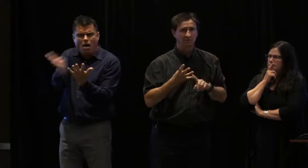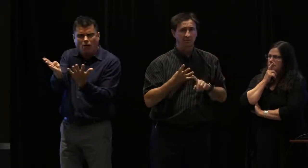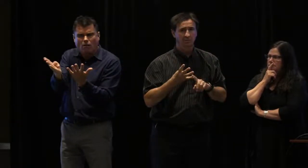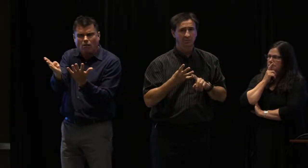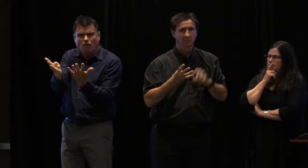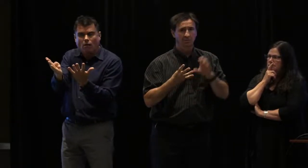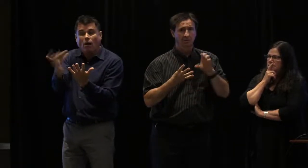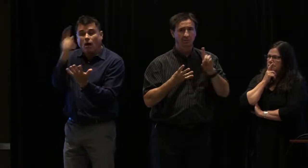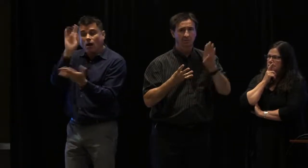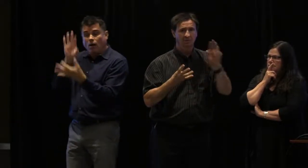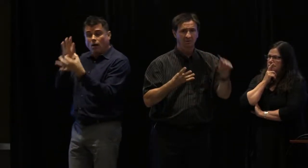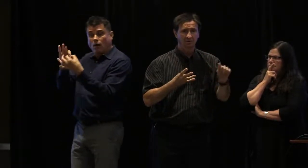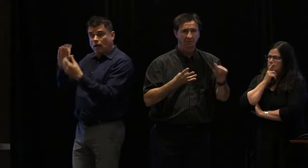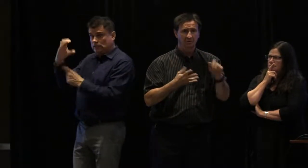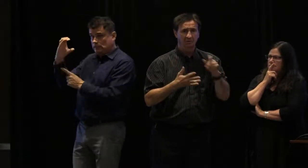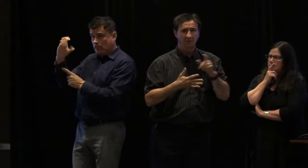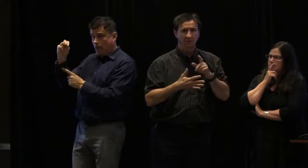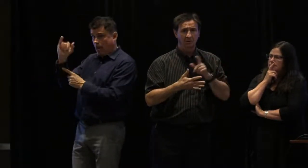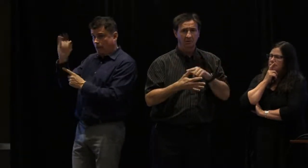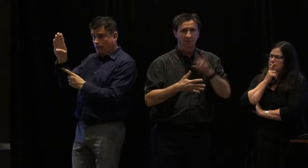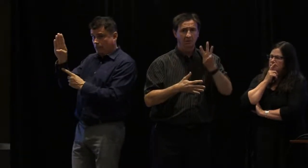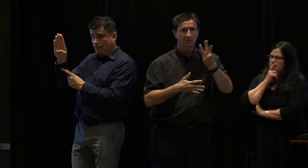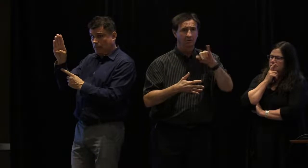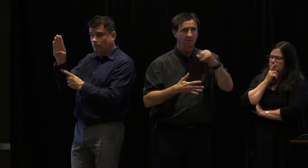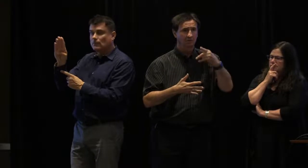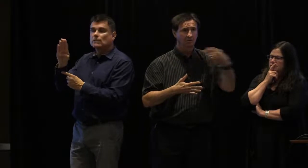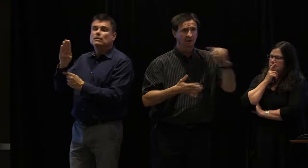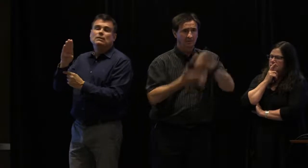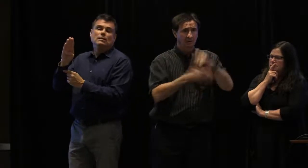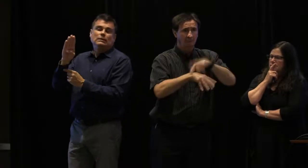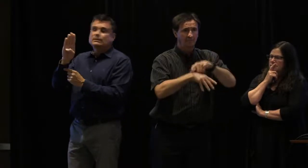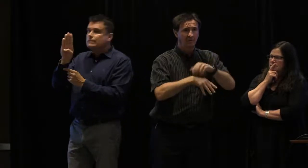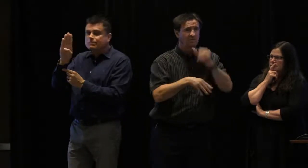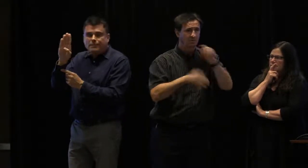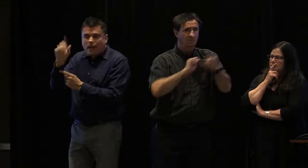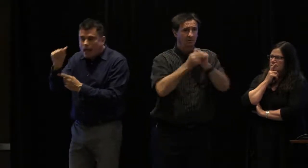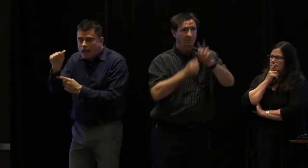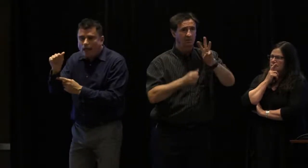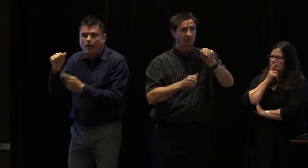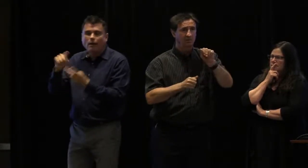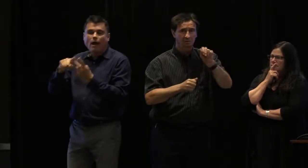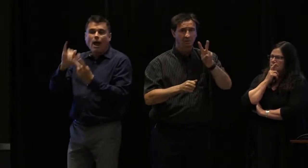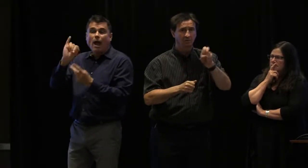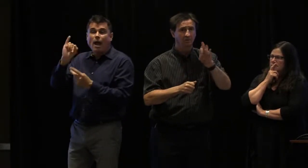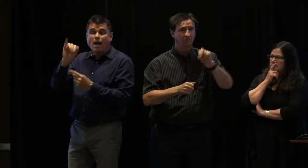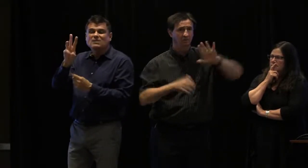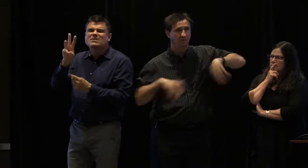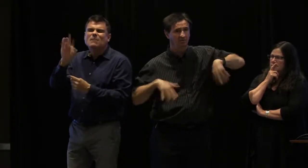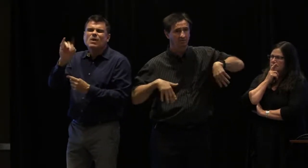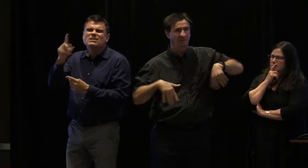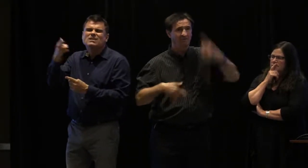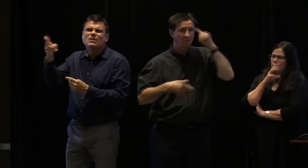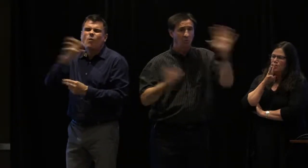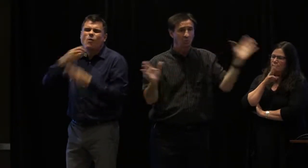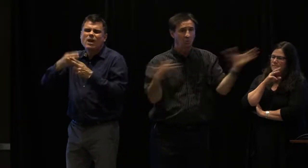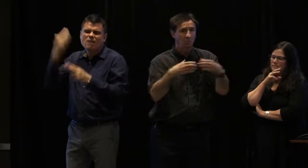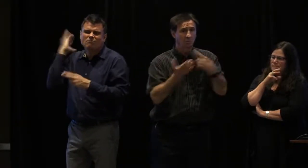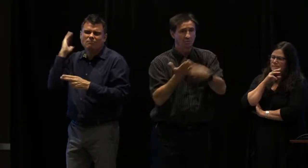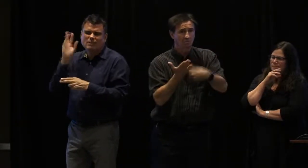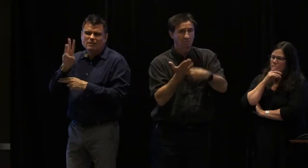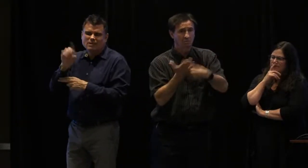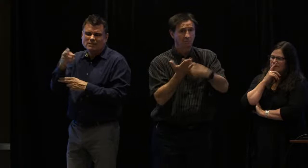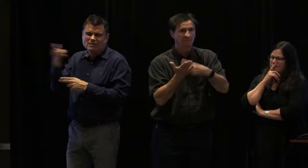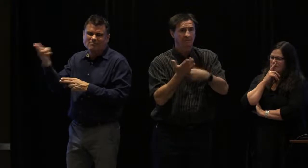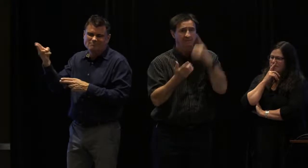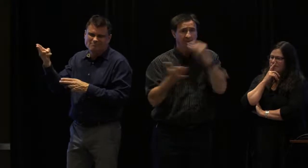help. CNIB is still willing to listen. Western Institute for the Deaf and Hard of Hearing, they hadn't changed their name